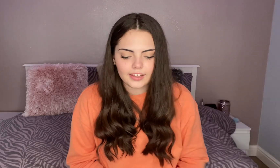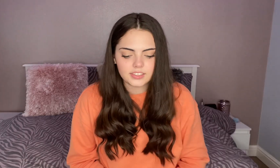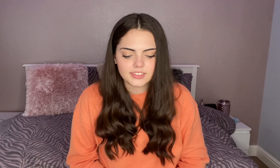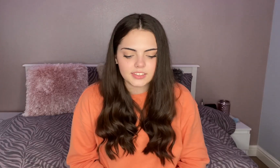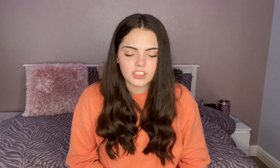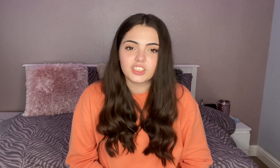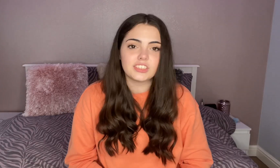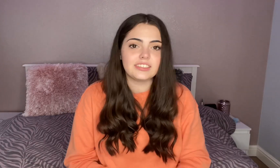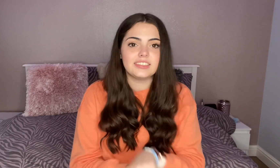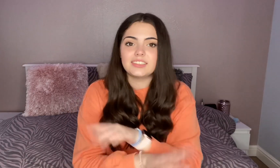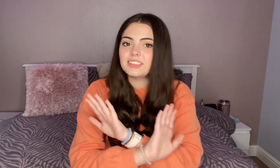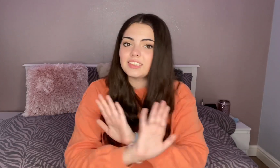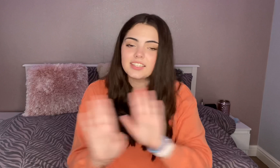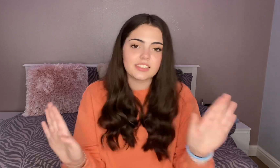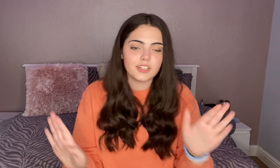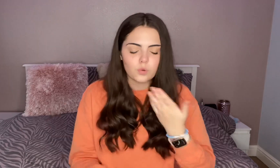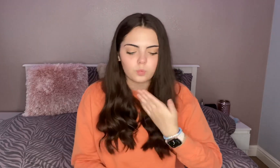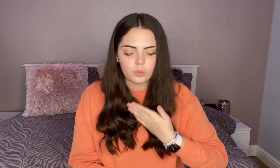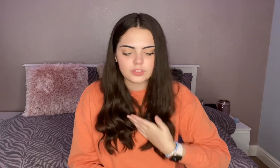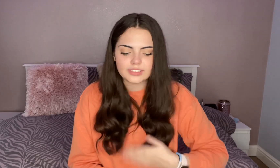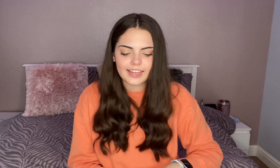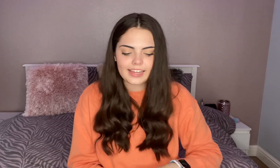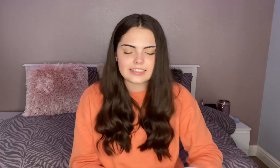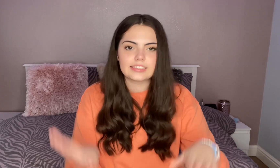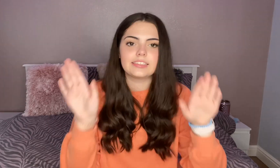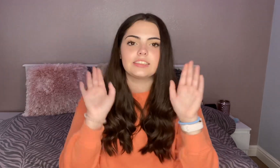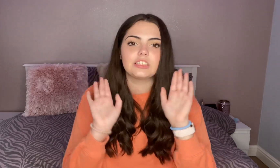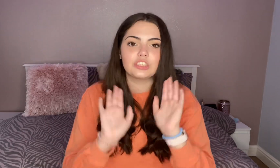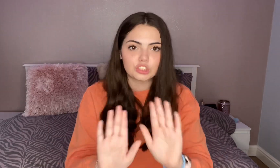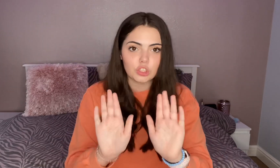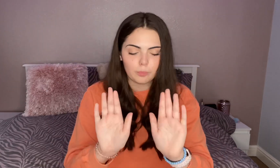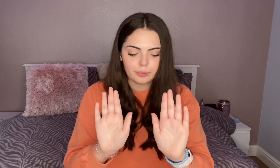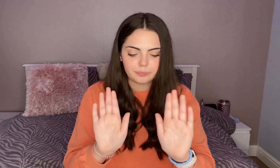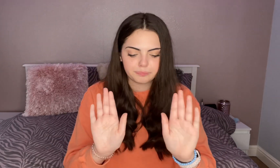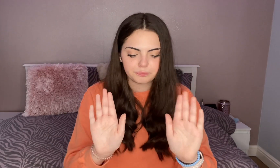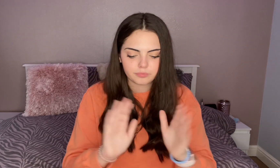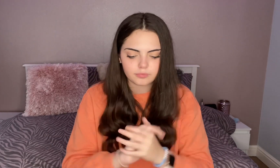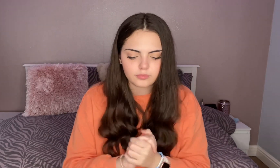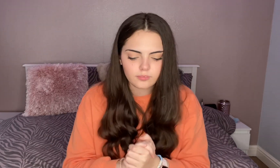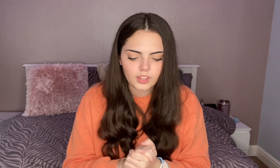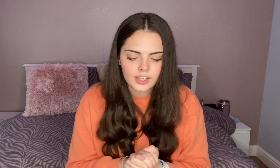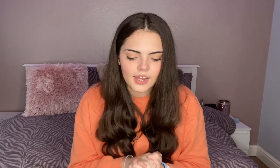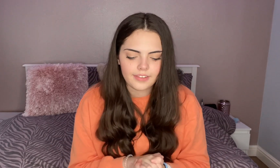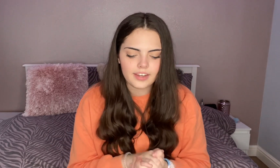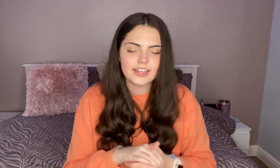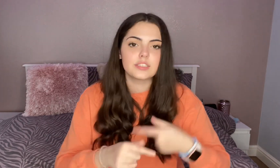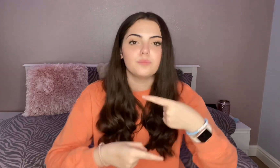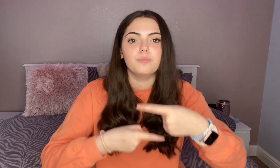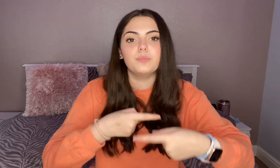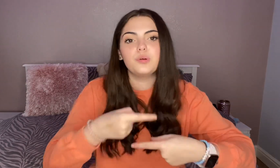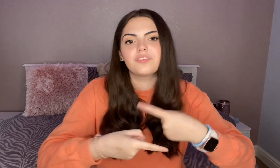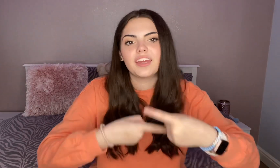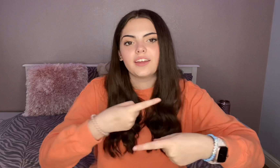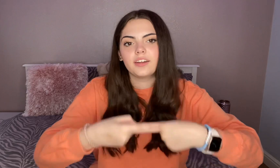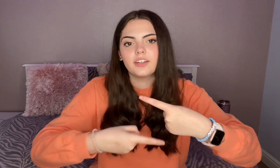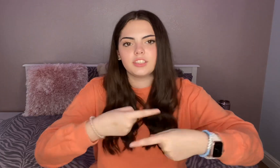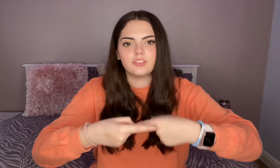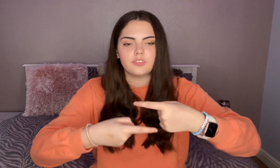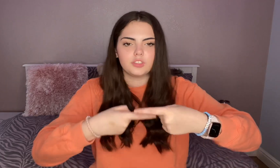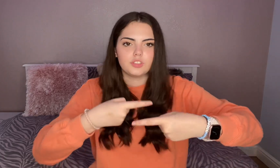and she doesn't want it to stop. And then it's moving, so you do one